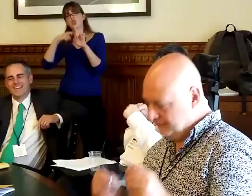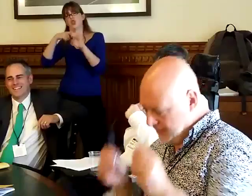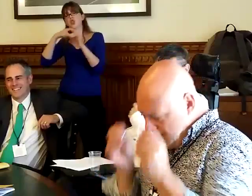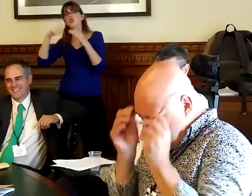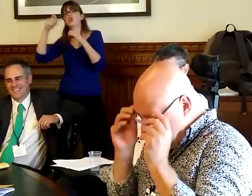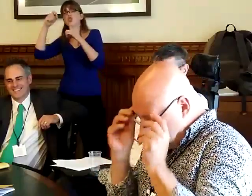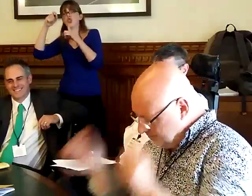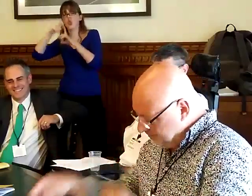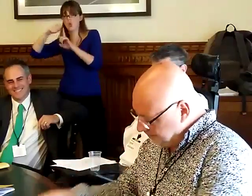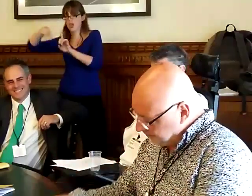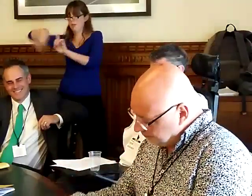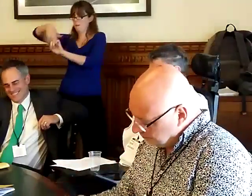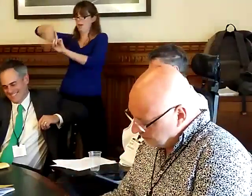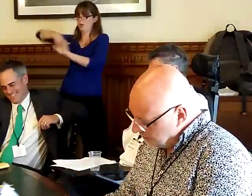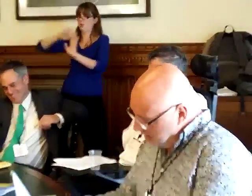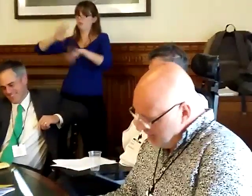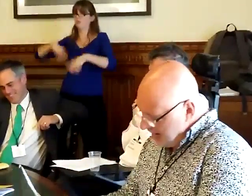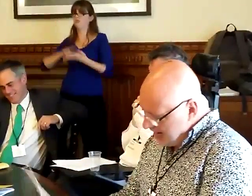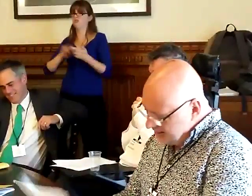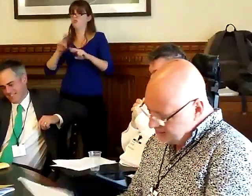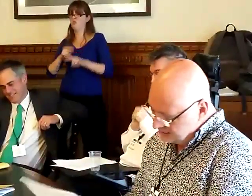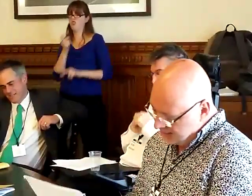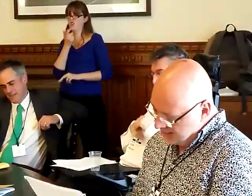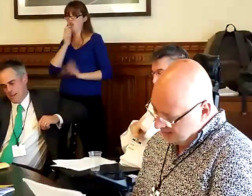place, I tell you.